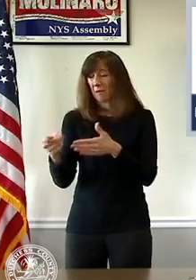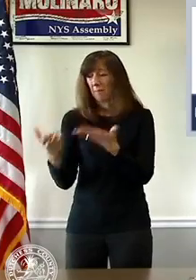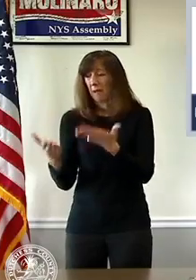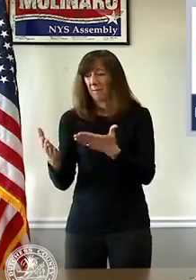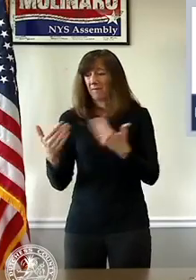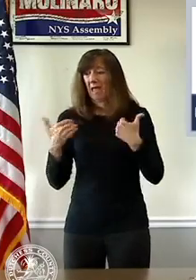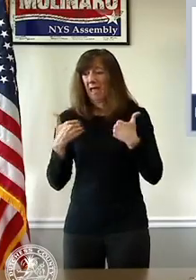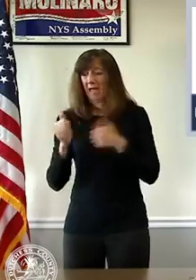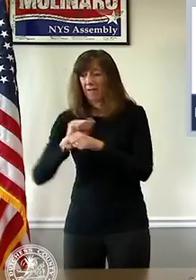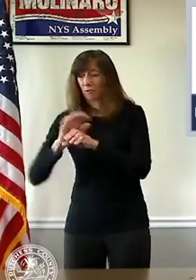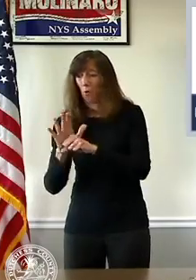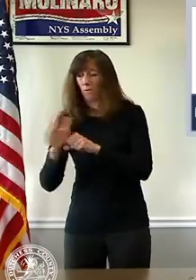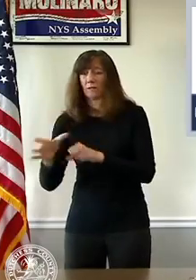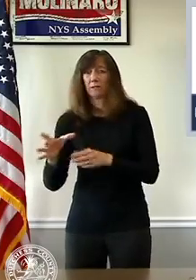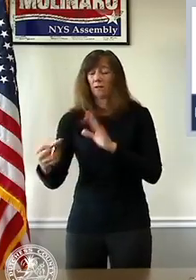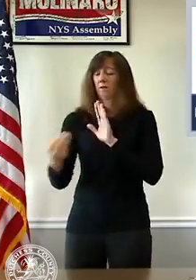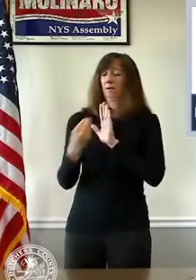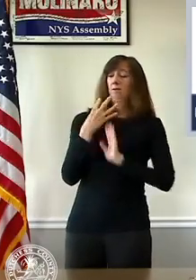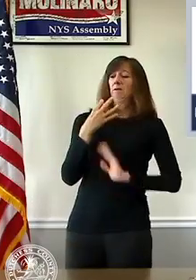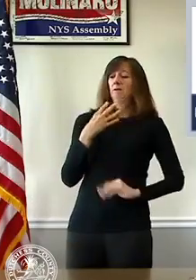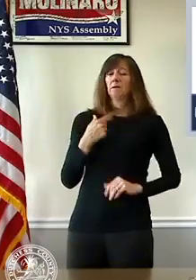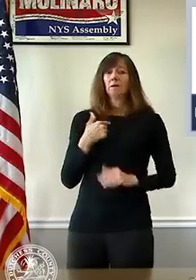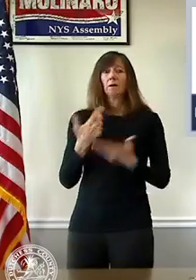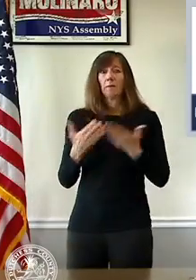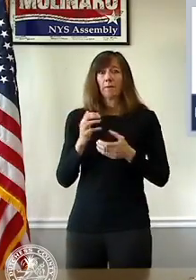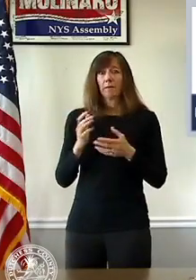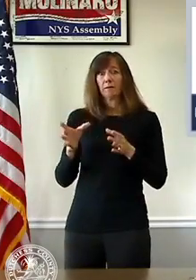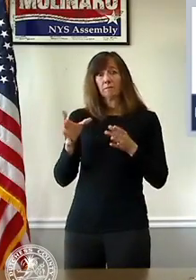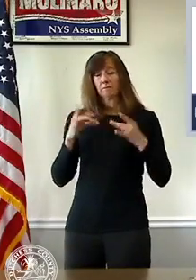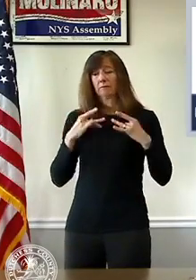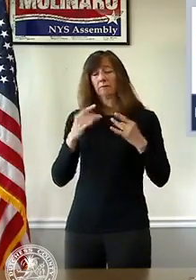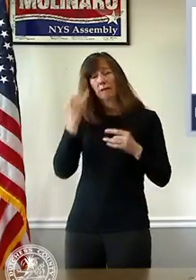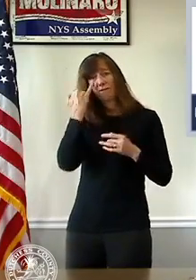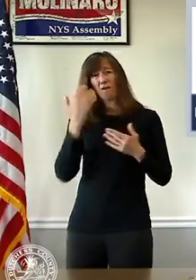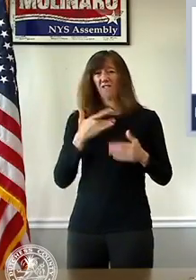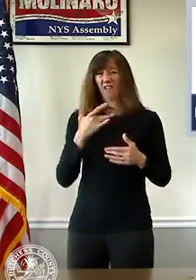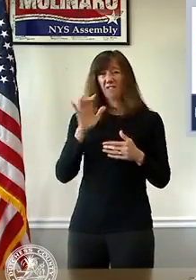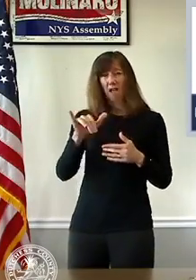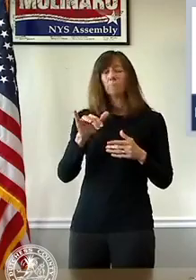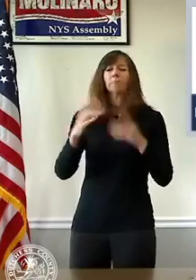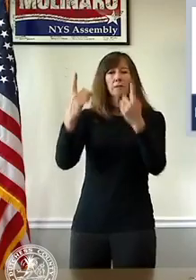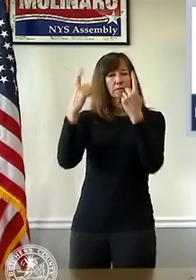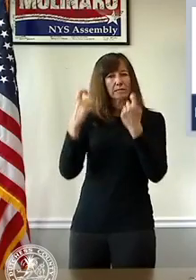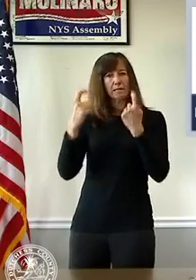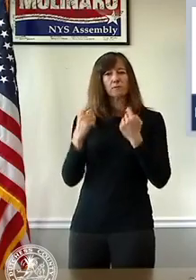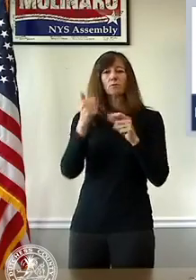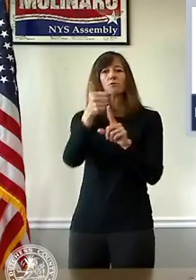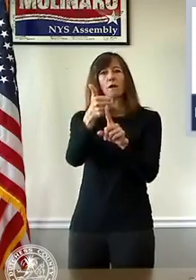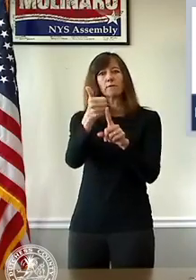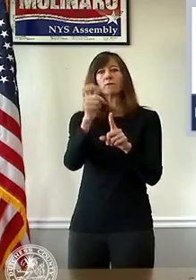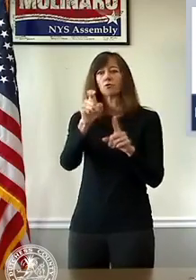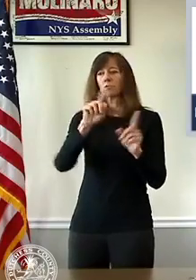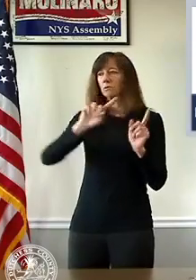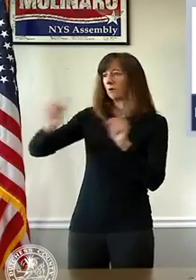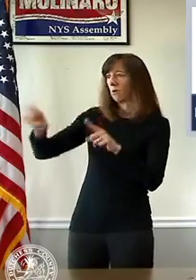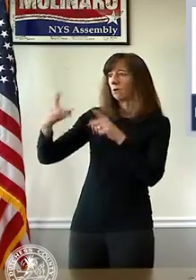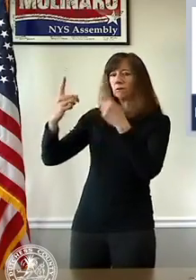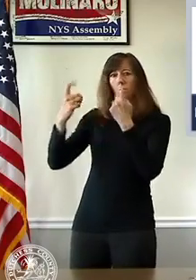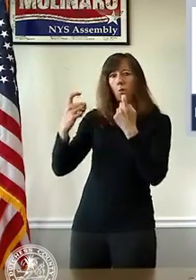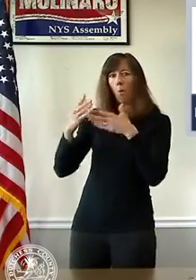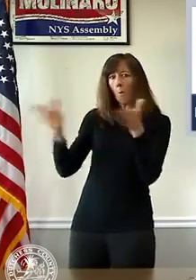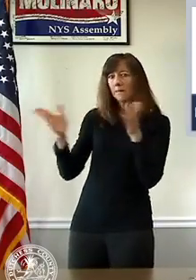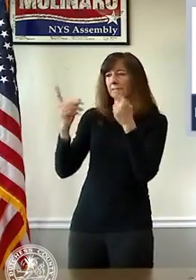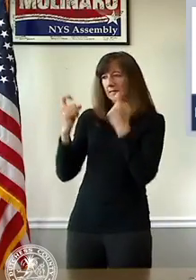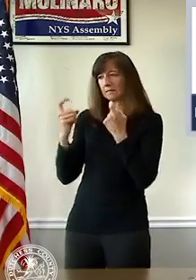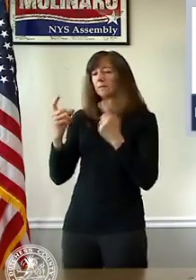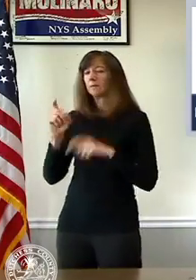contracted or at least was exposed to the disease, you should be tested, and you should take advantage of those public testing opportunities. Linda,